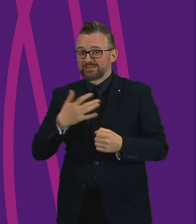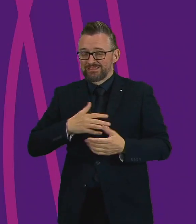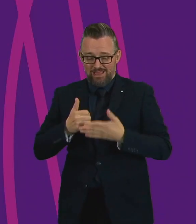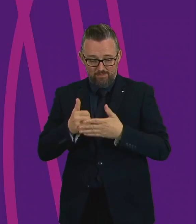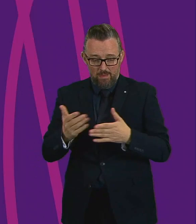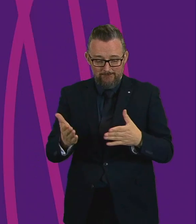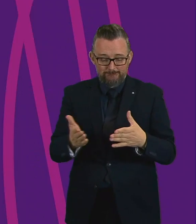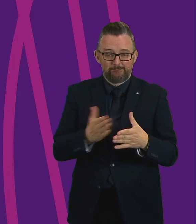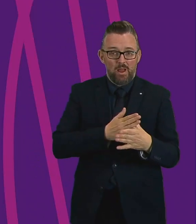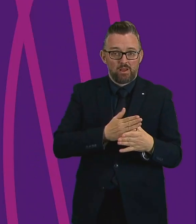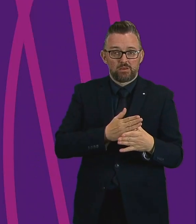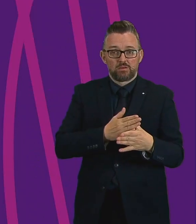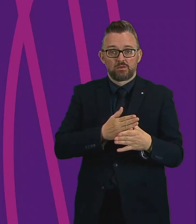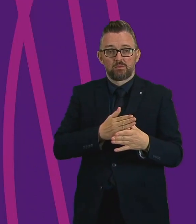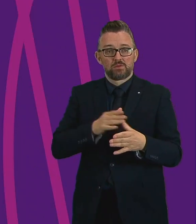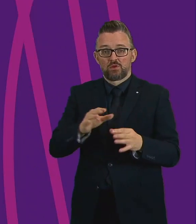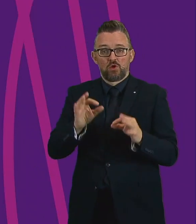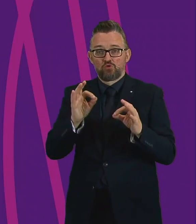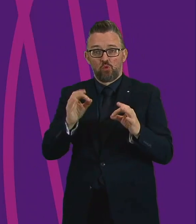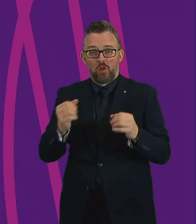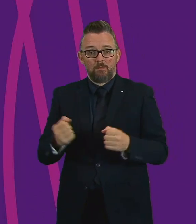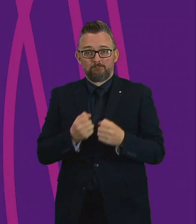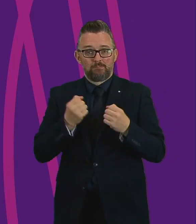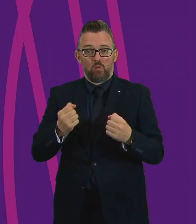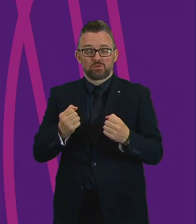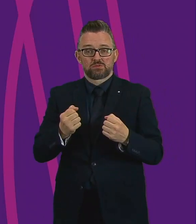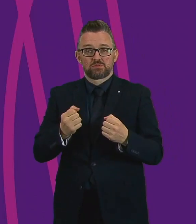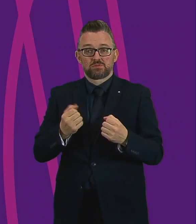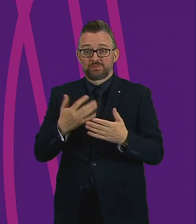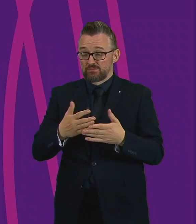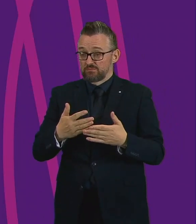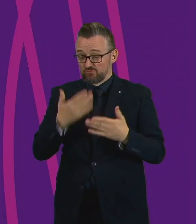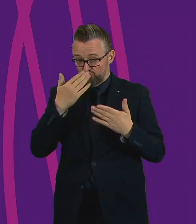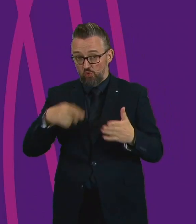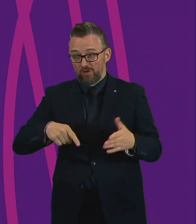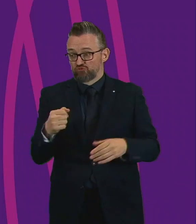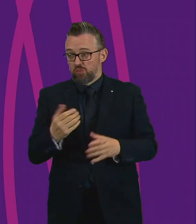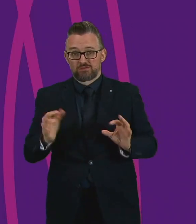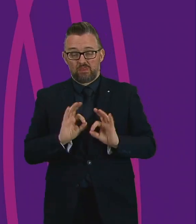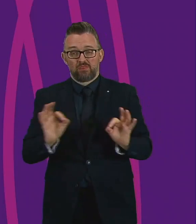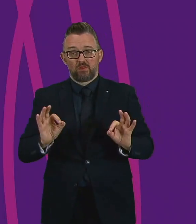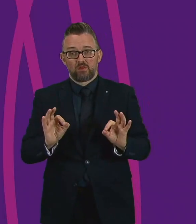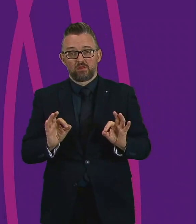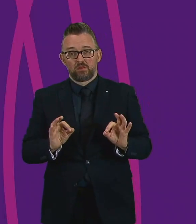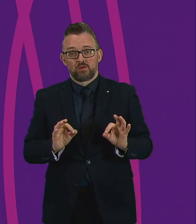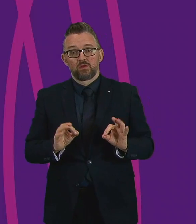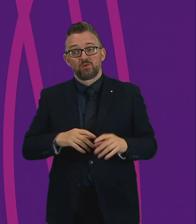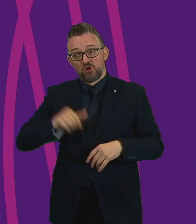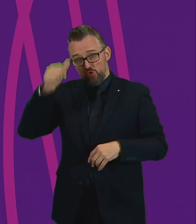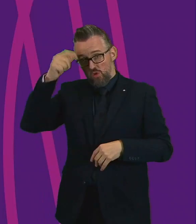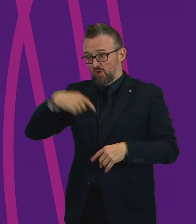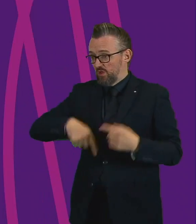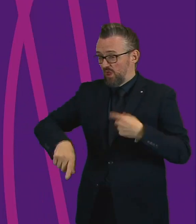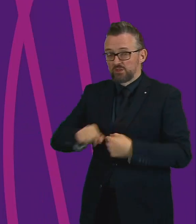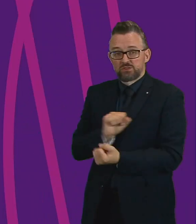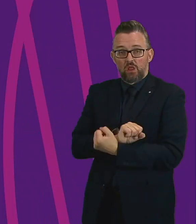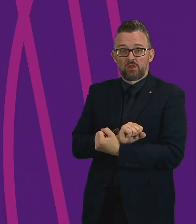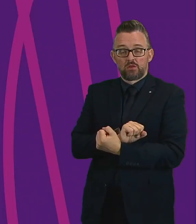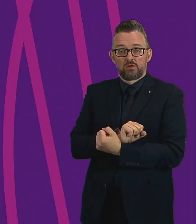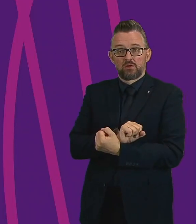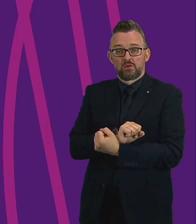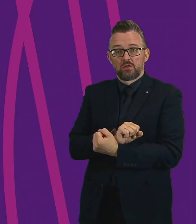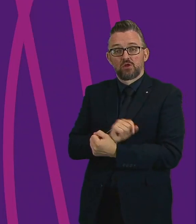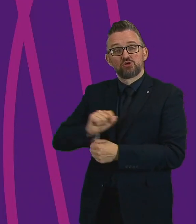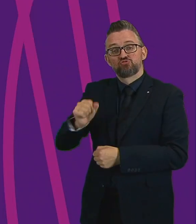Scotland's lack of powers has never been so glaring. Members are aware of the straitjacket we are in and the limited room for manoeuvre